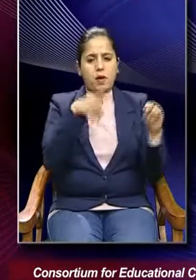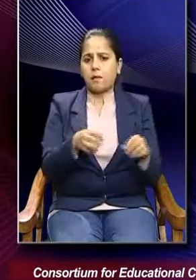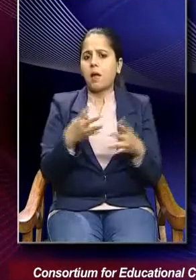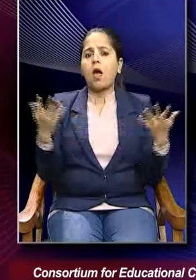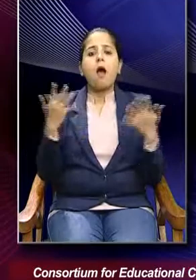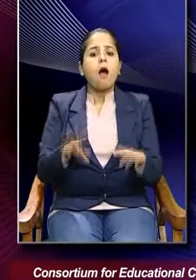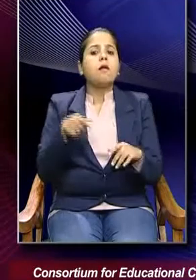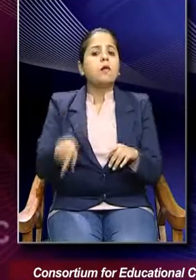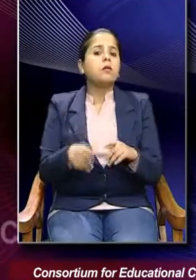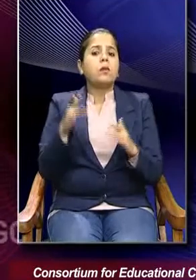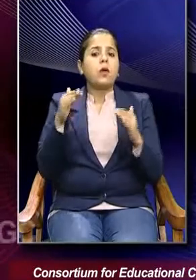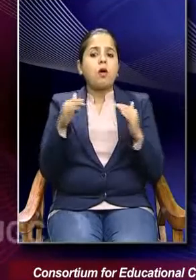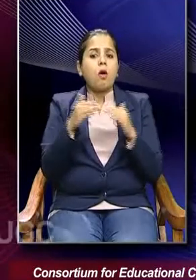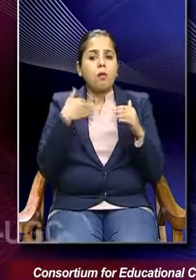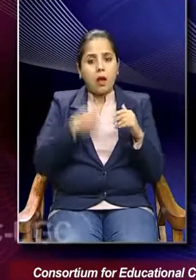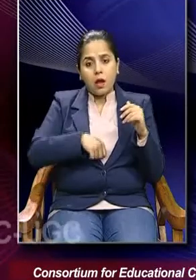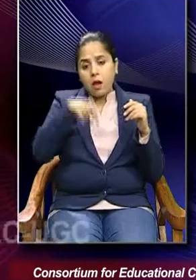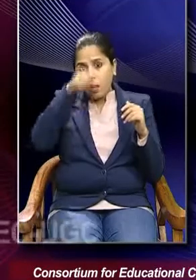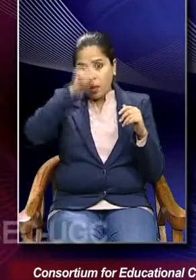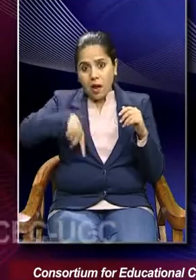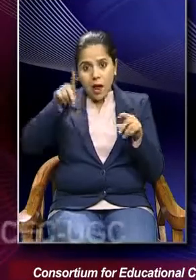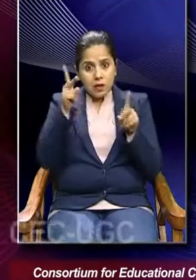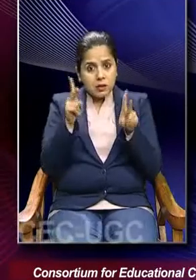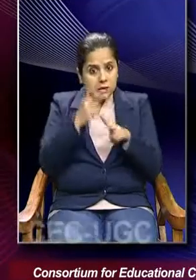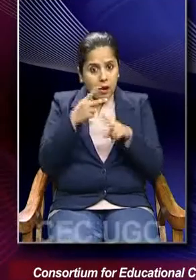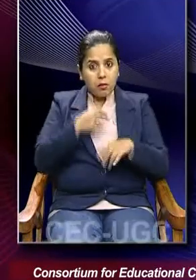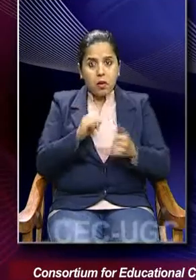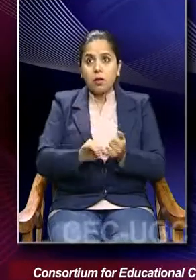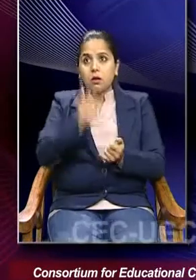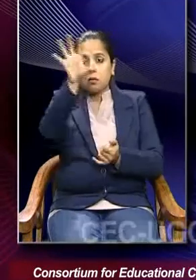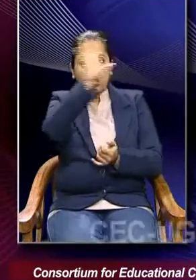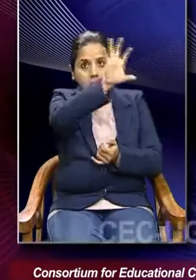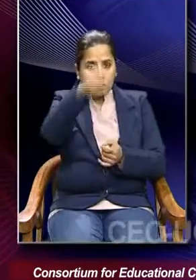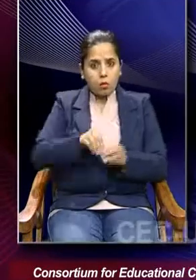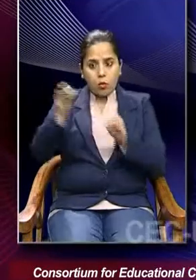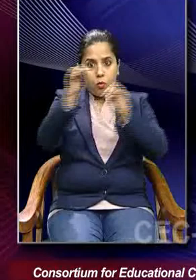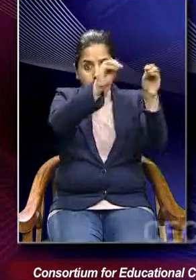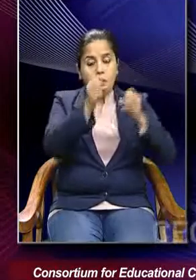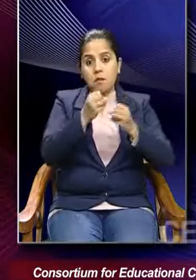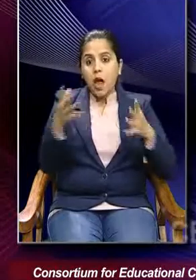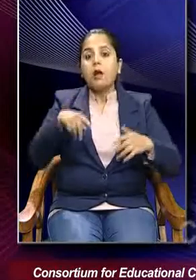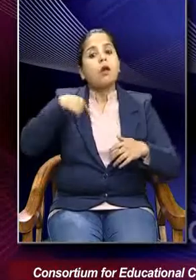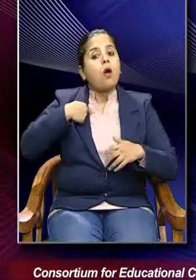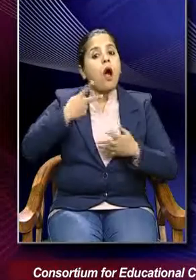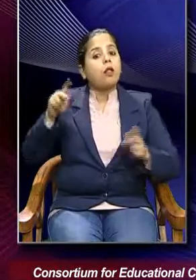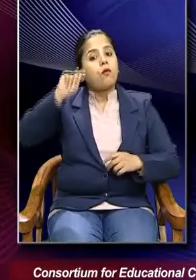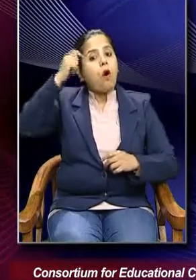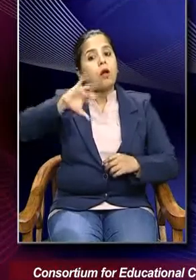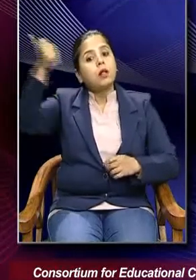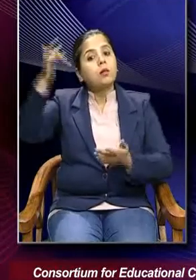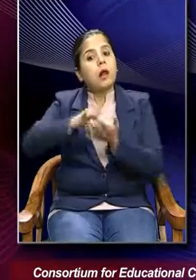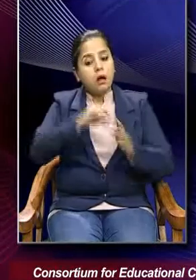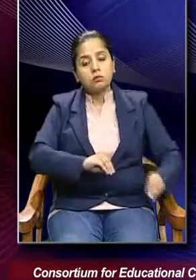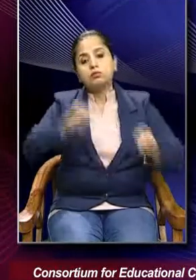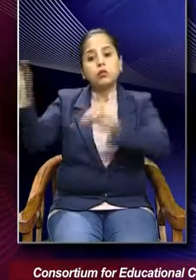in the domestic sphere from one state to the other, you have international migration, so that's on a larger scale. Or from national